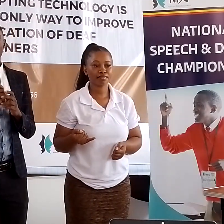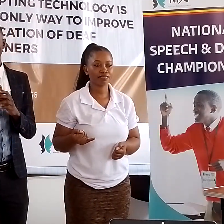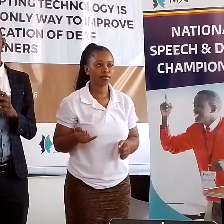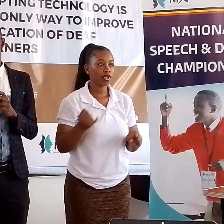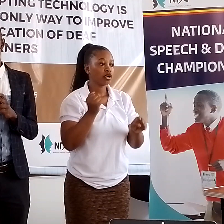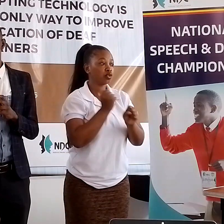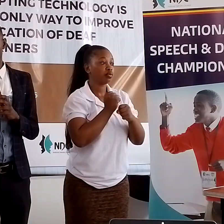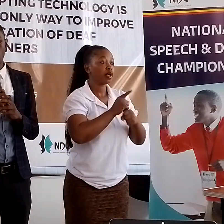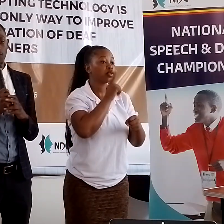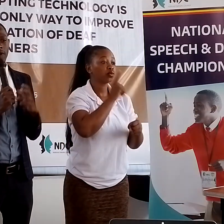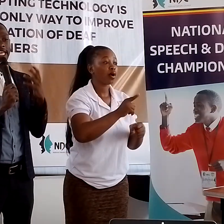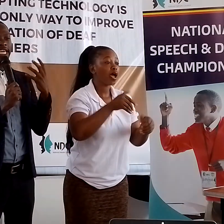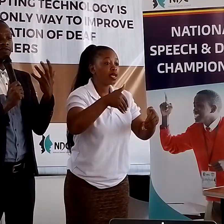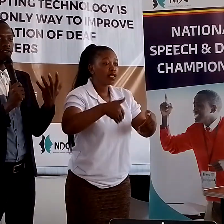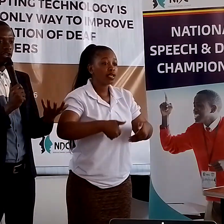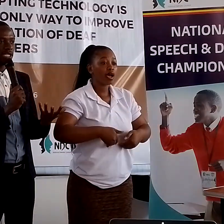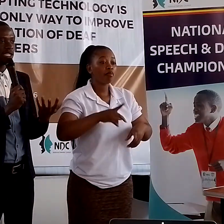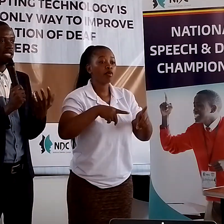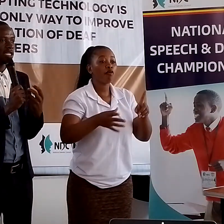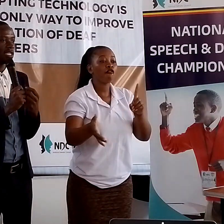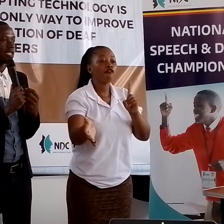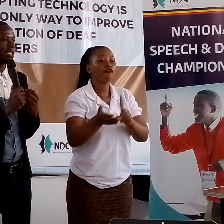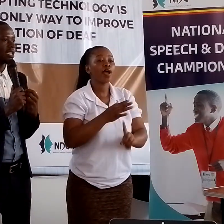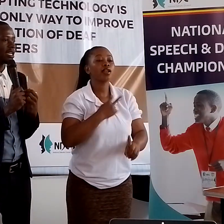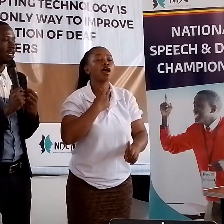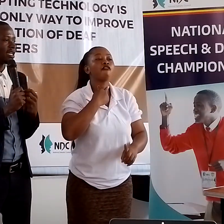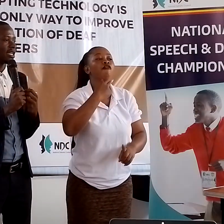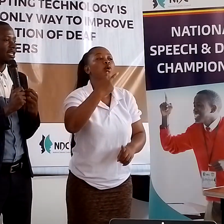to make sure that young people find a voice